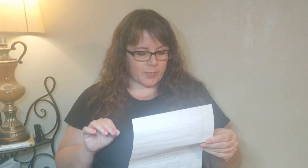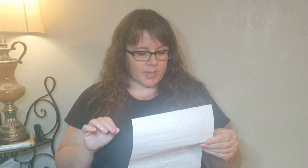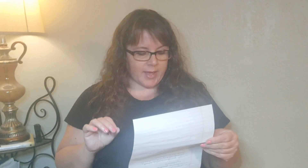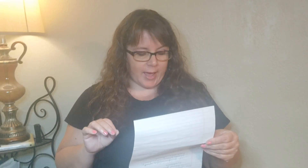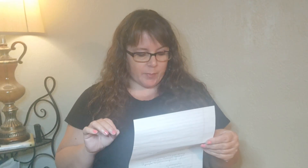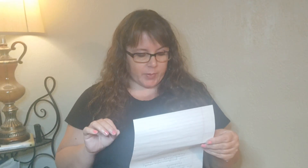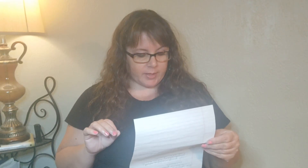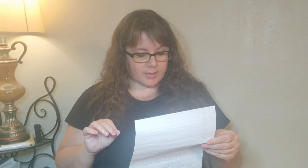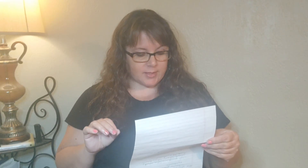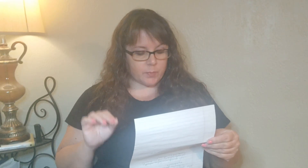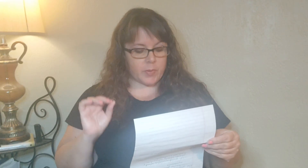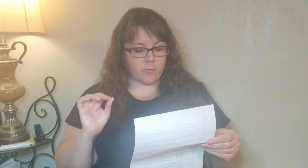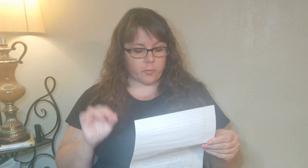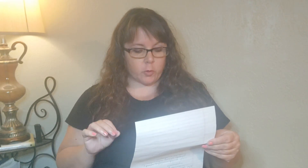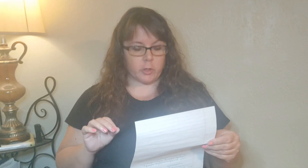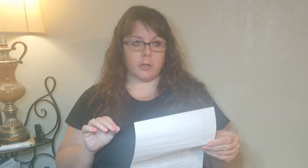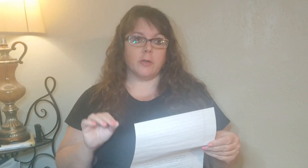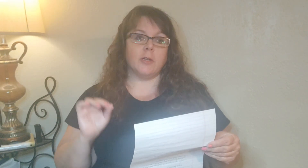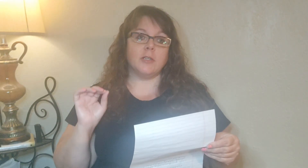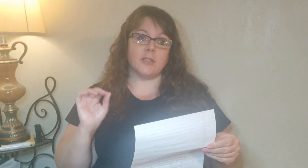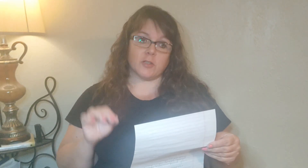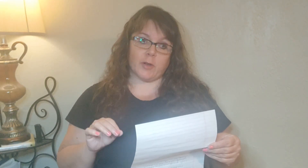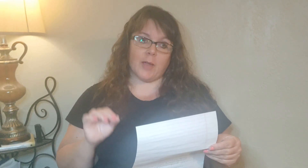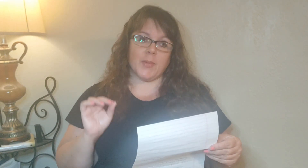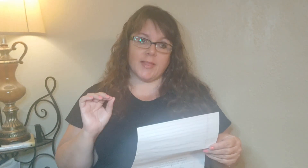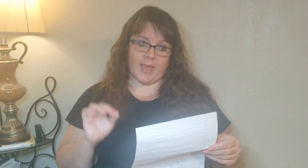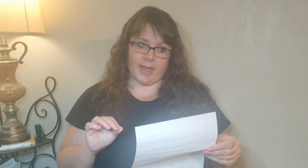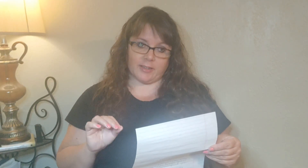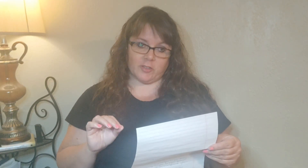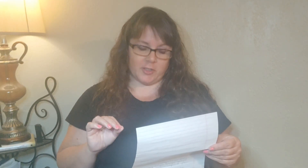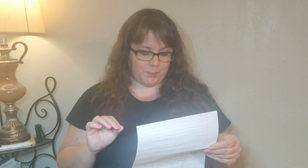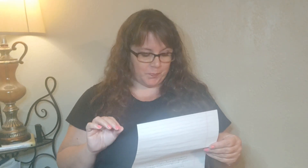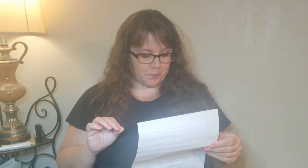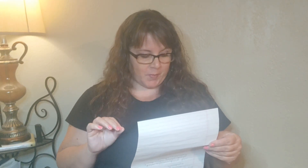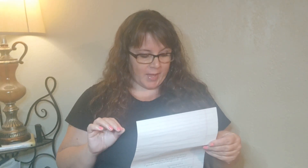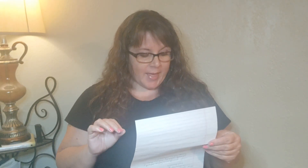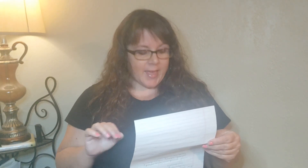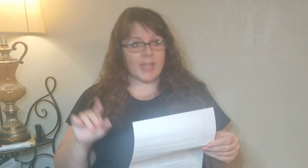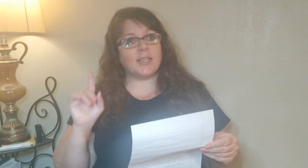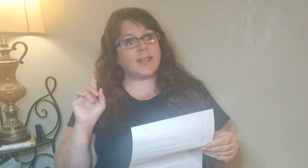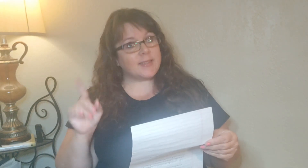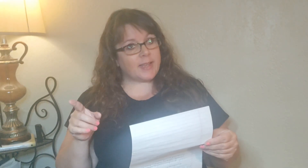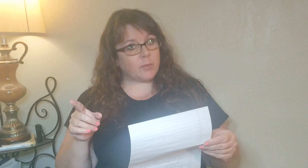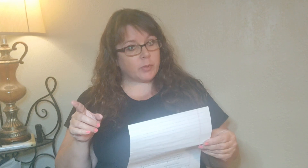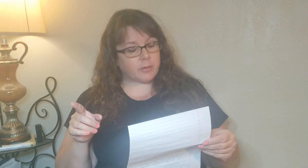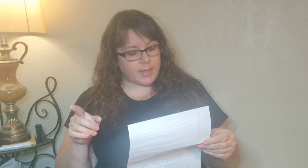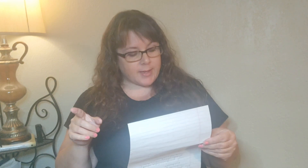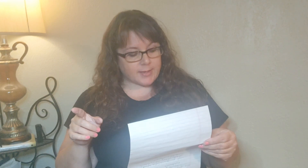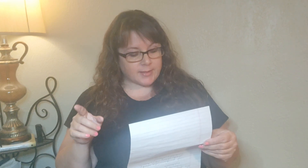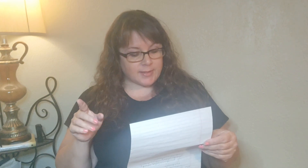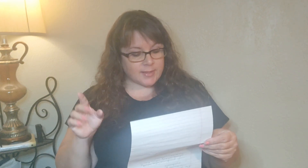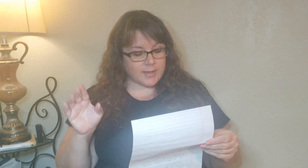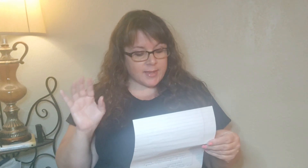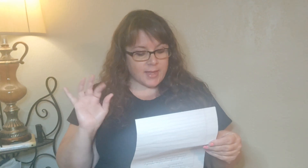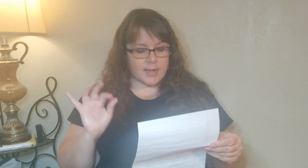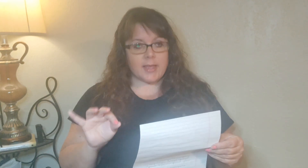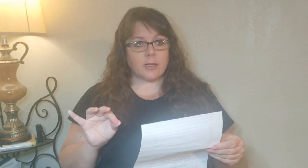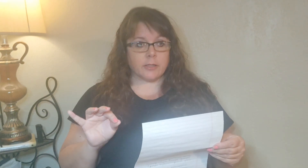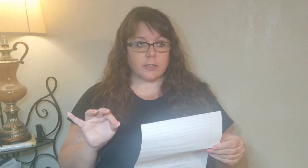something happens before describing the action. And an example is, in